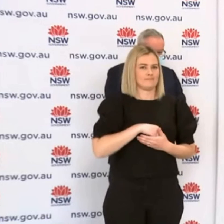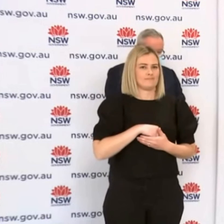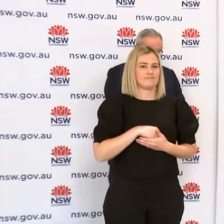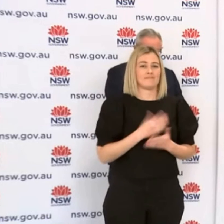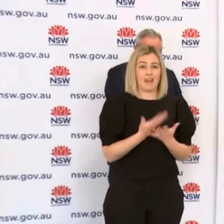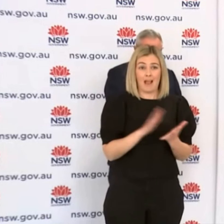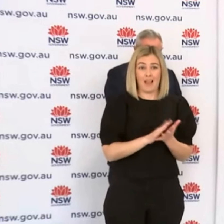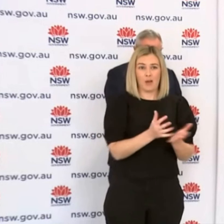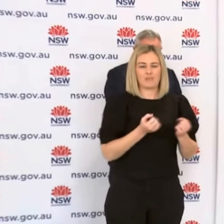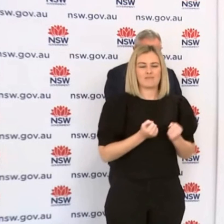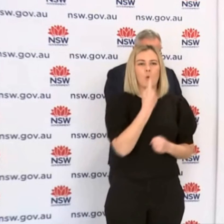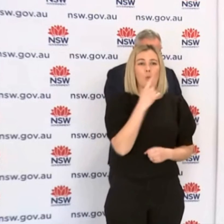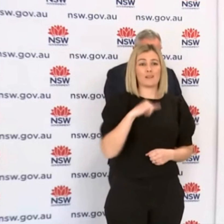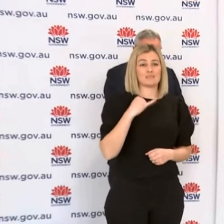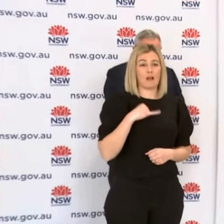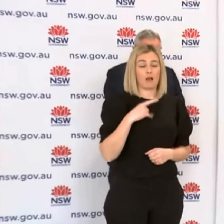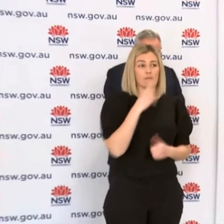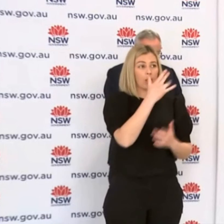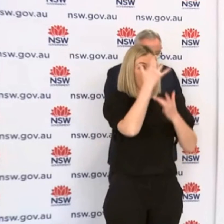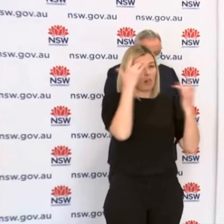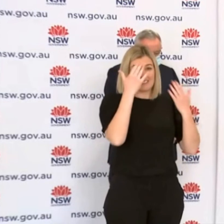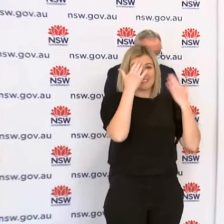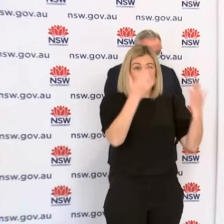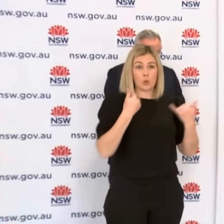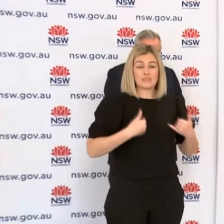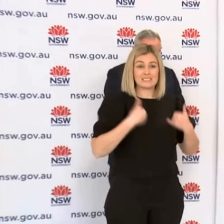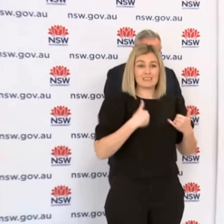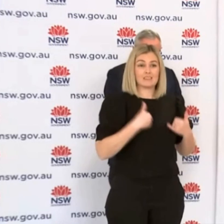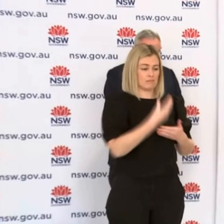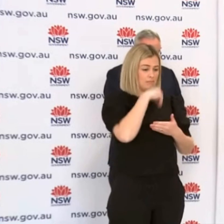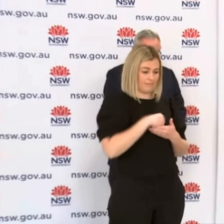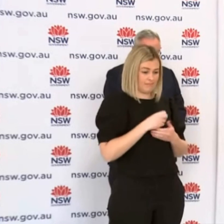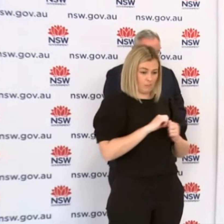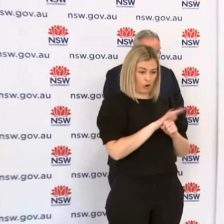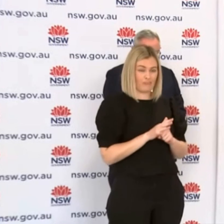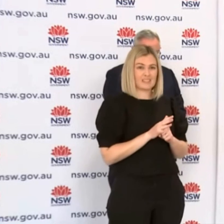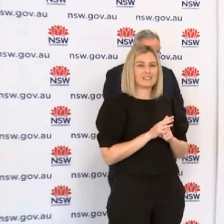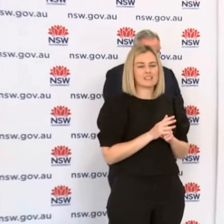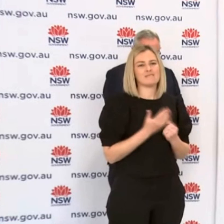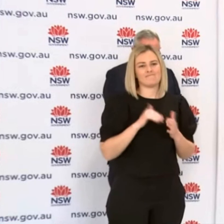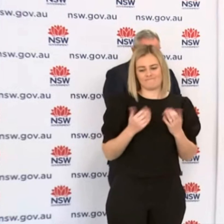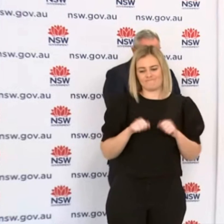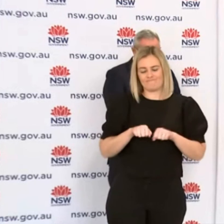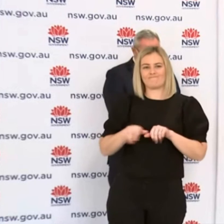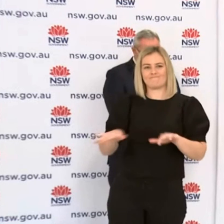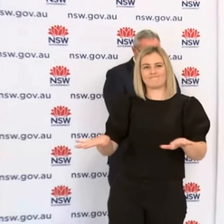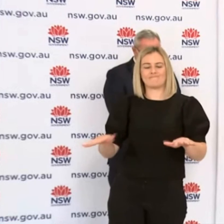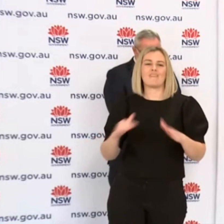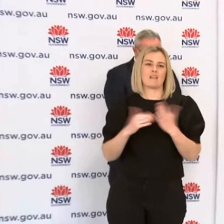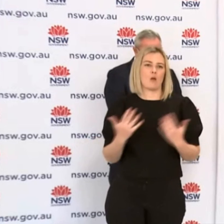member unknowingly worked while infectious across several shifts at Liverpool Hospital, and sadly now 5 people have died, and